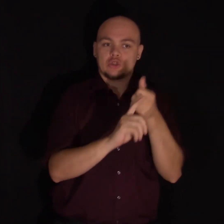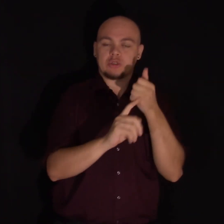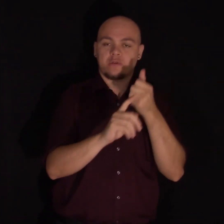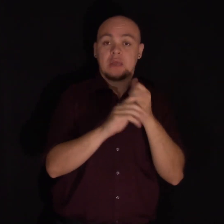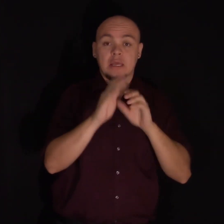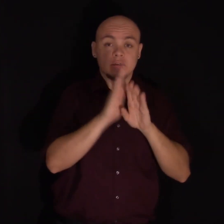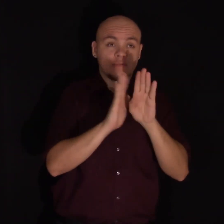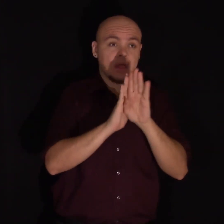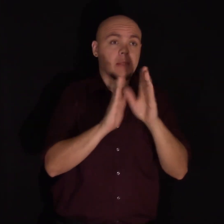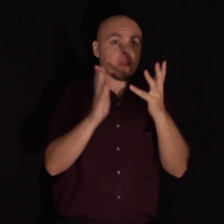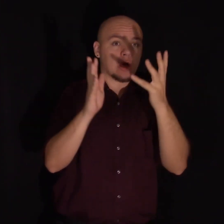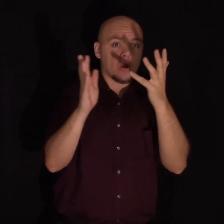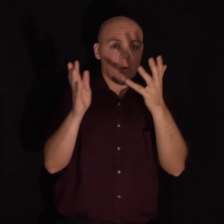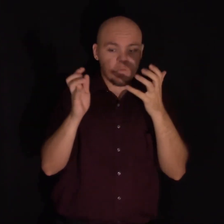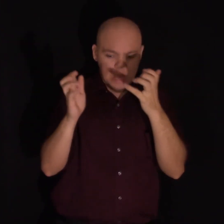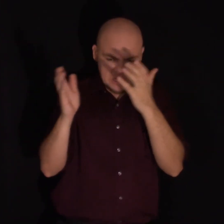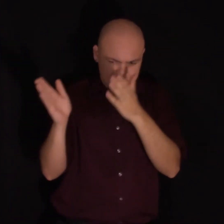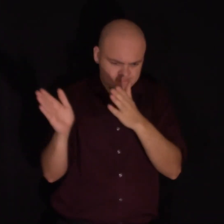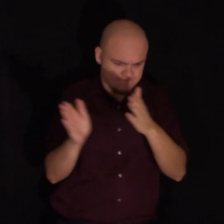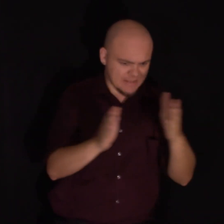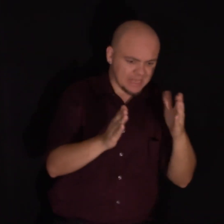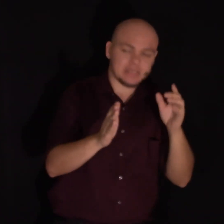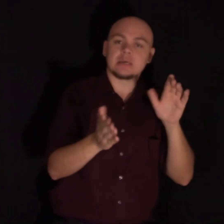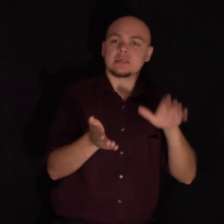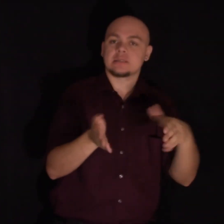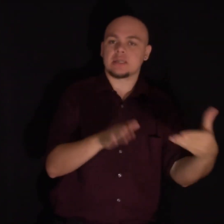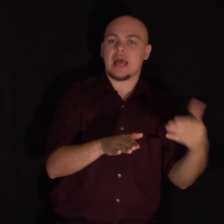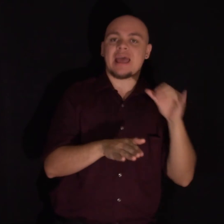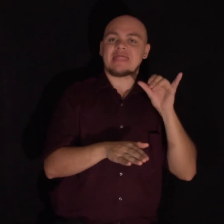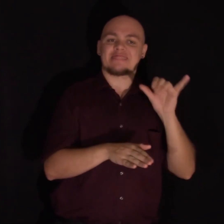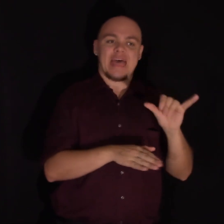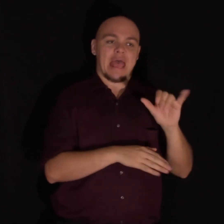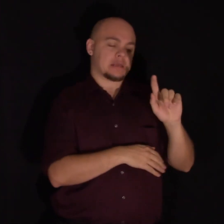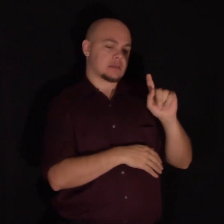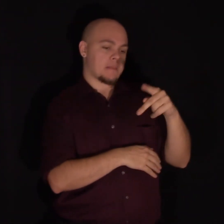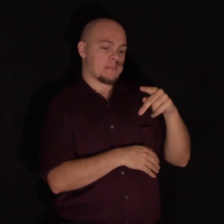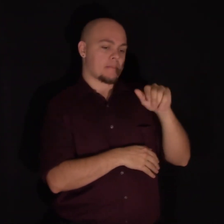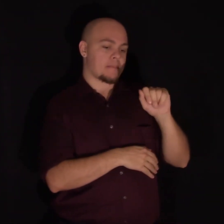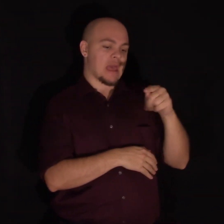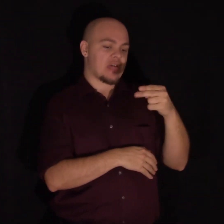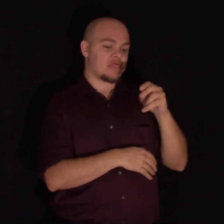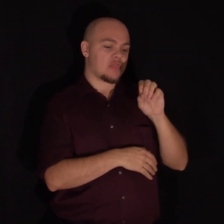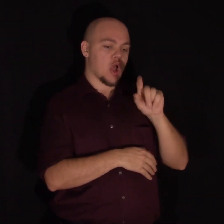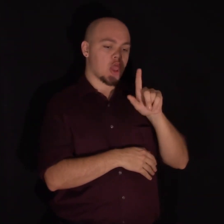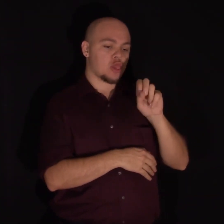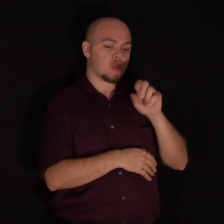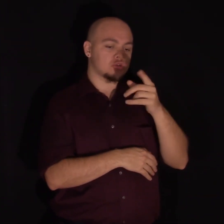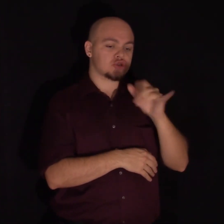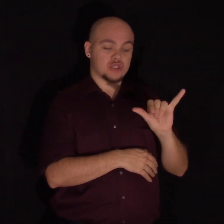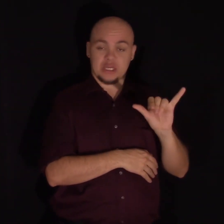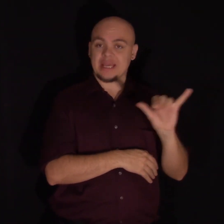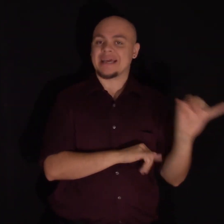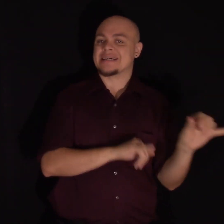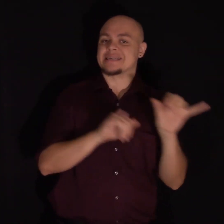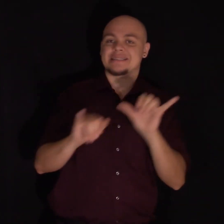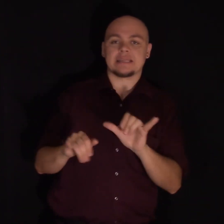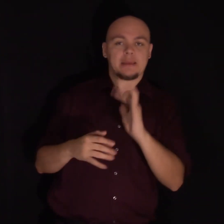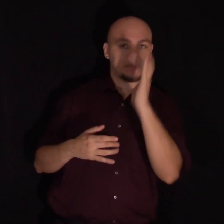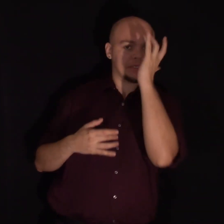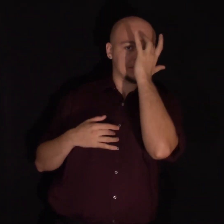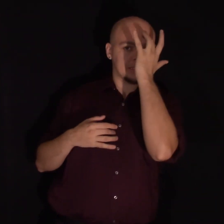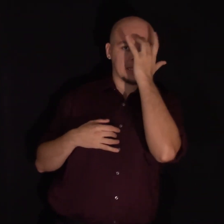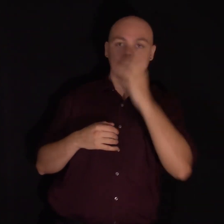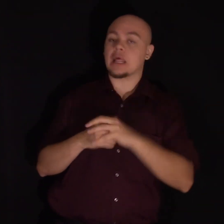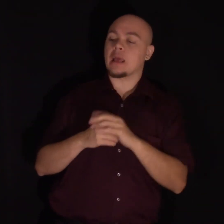to die are symptoms of pathology. And like many illnesses, the condition has to be recognized and